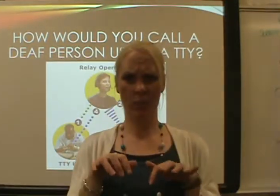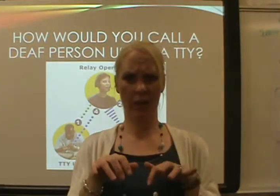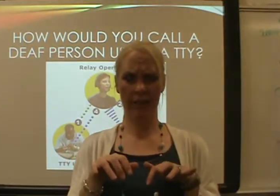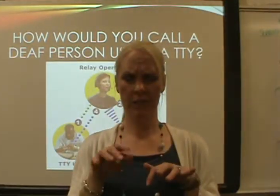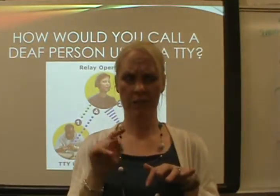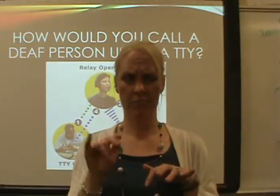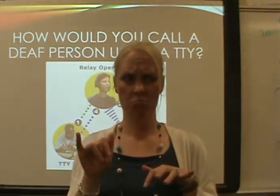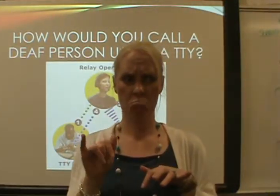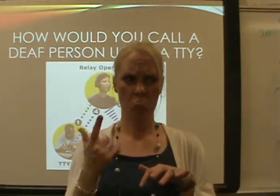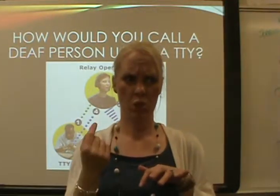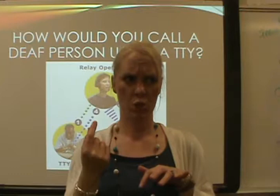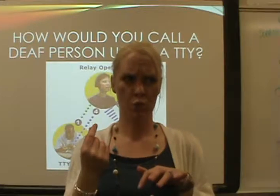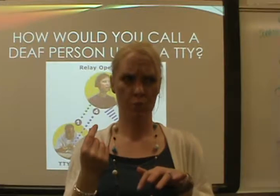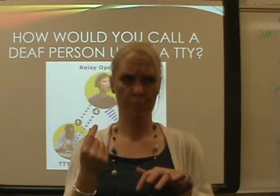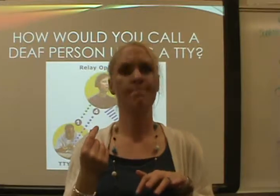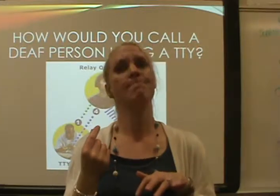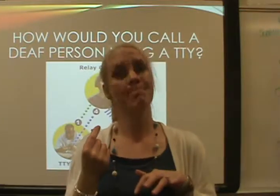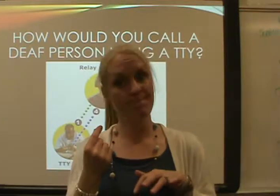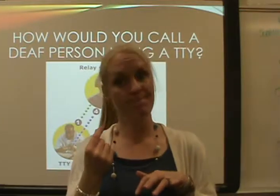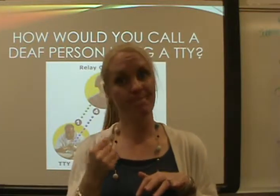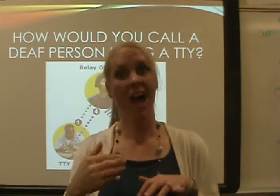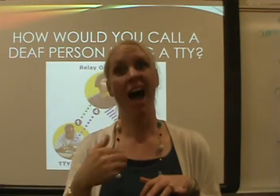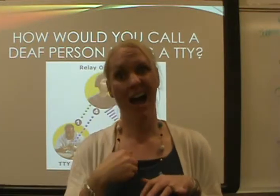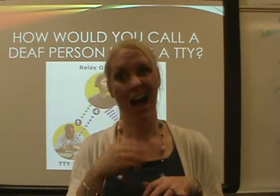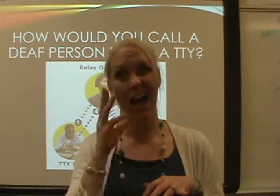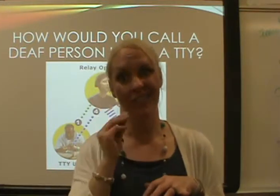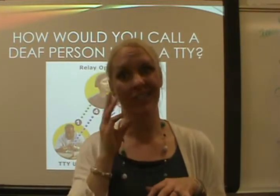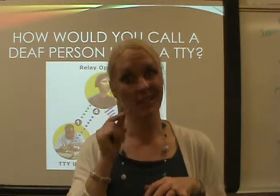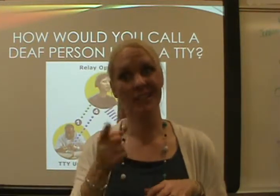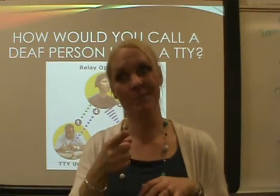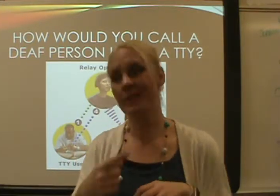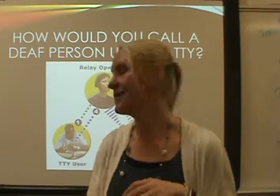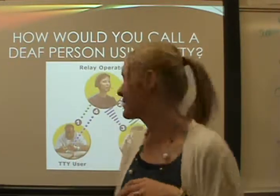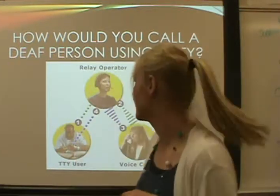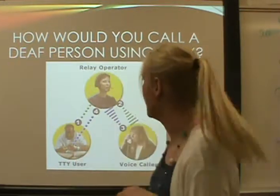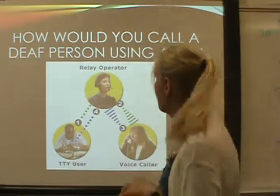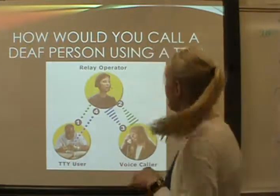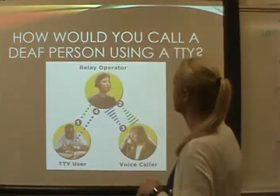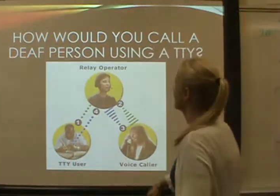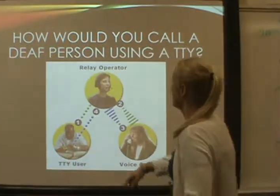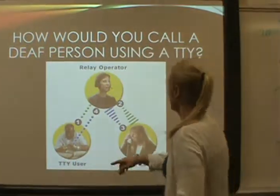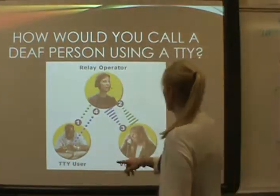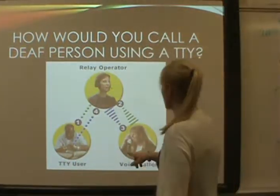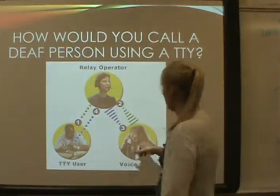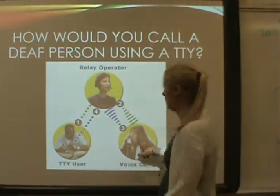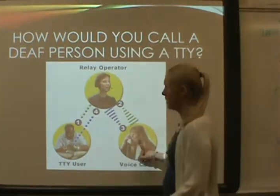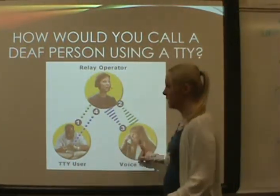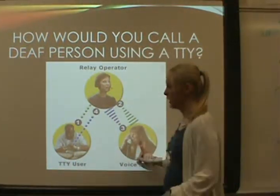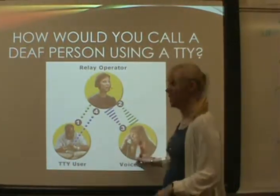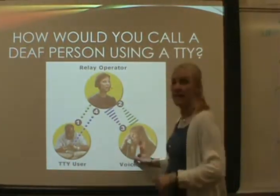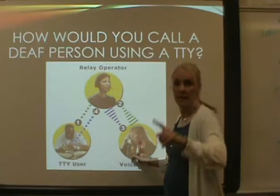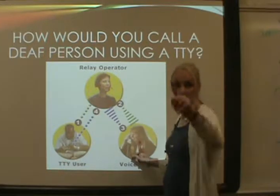TTY? What do you do? I've had this experience, right? So here's